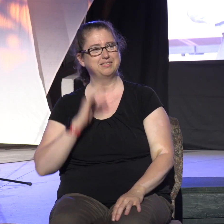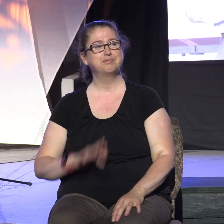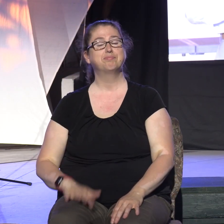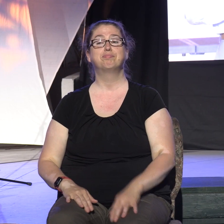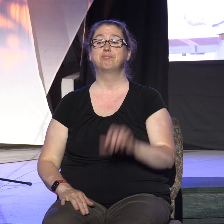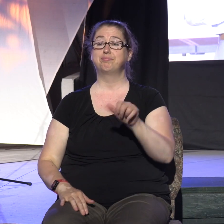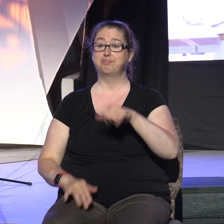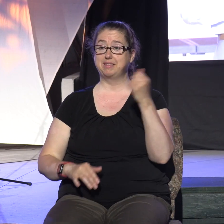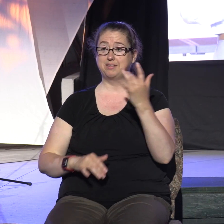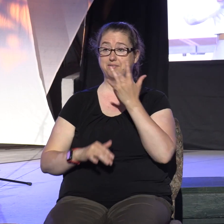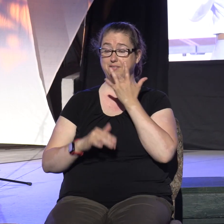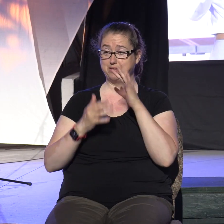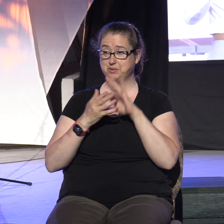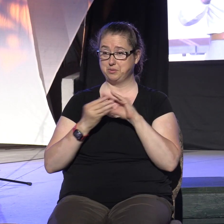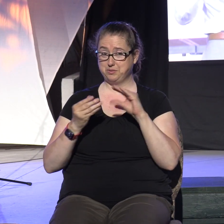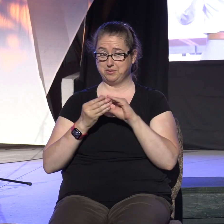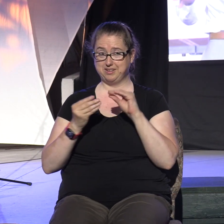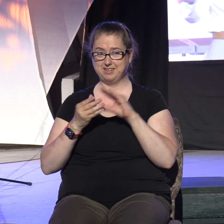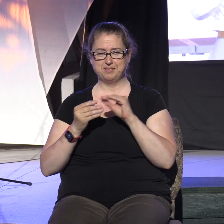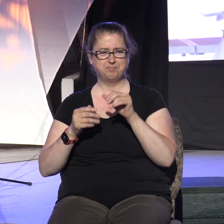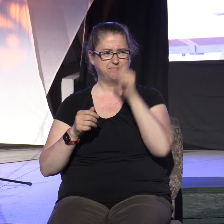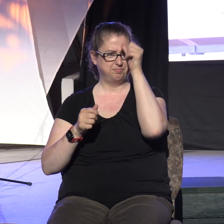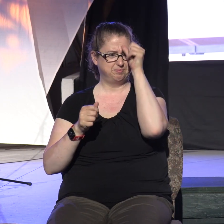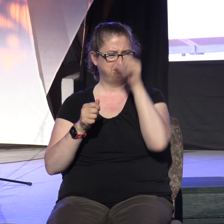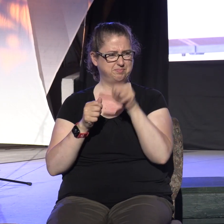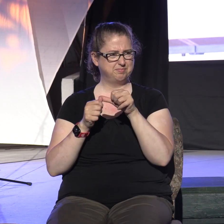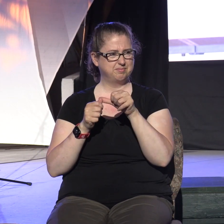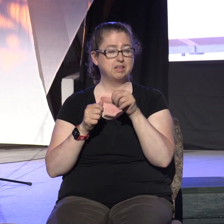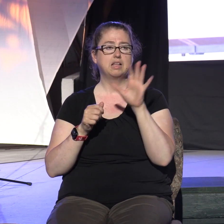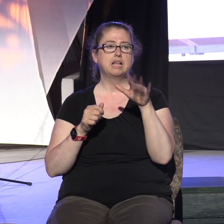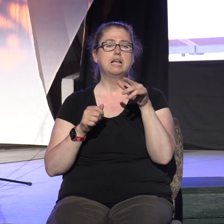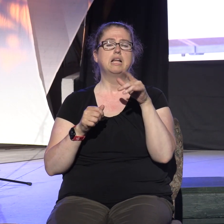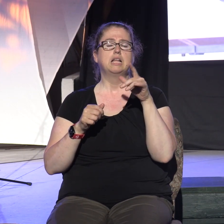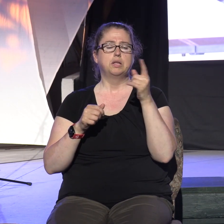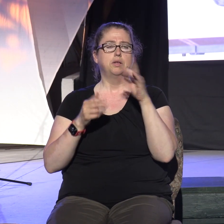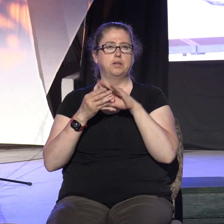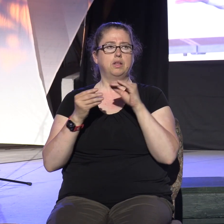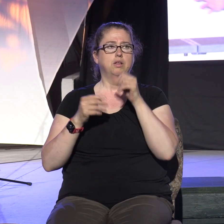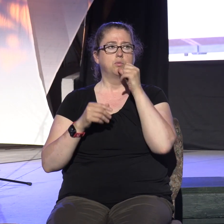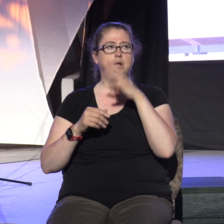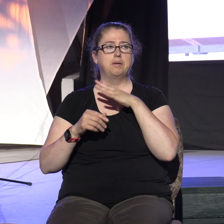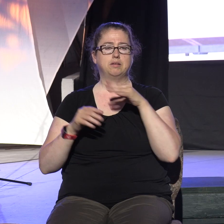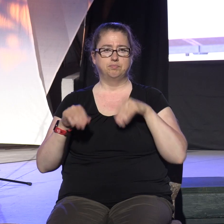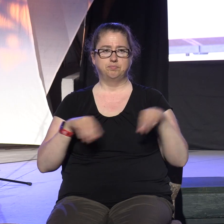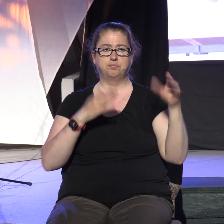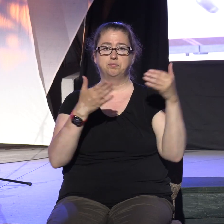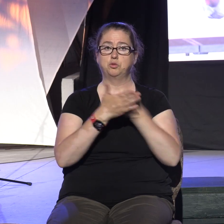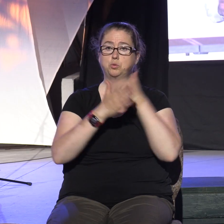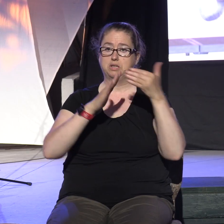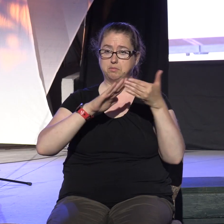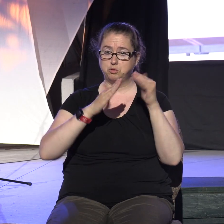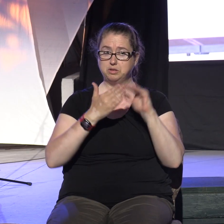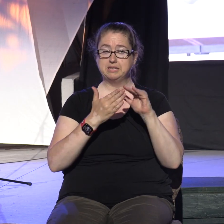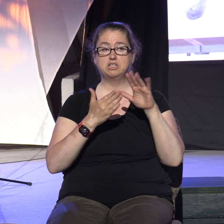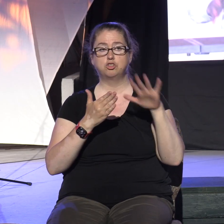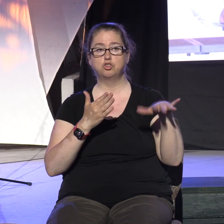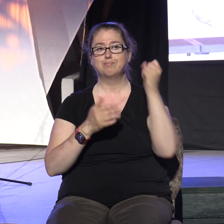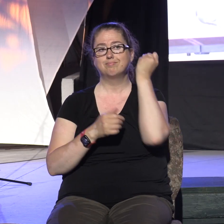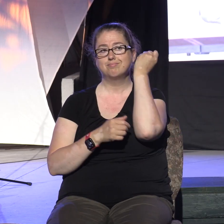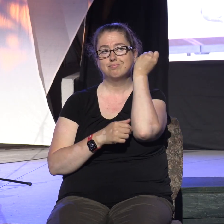was looking around some of the certificates and diplomas in the lobby there, she saw the name, which happened to be the same name of